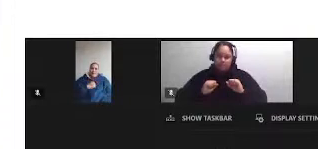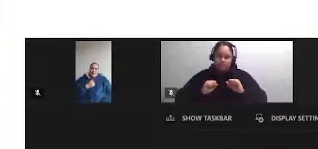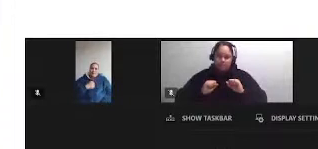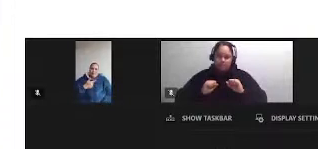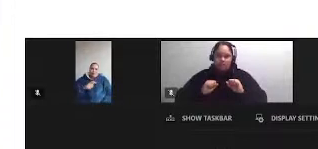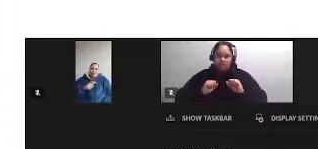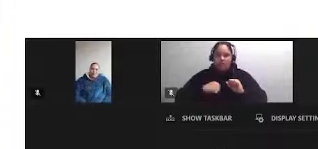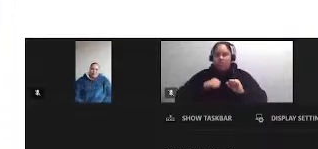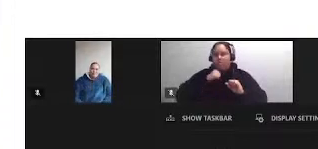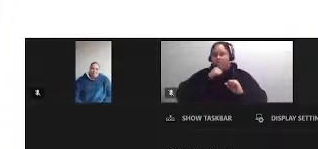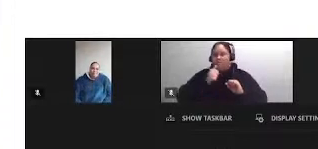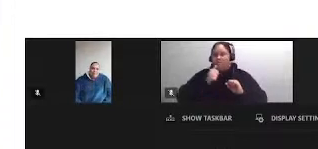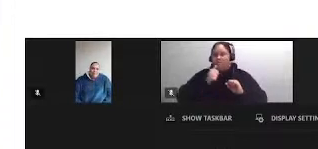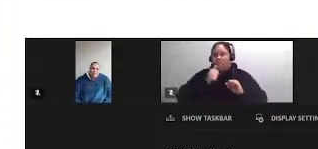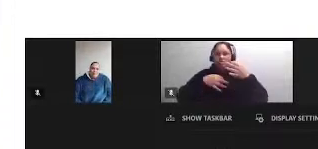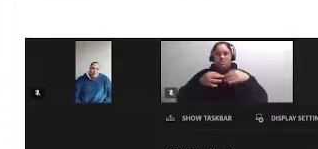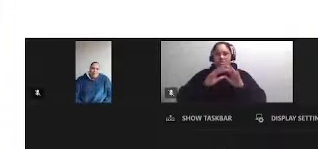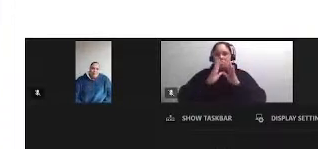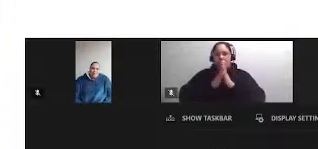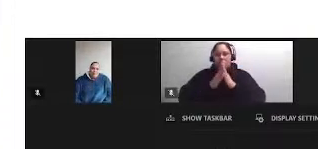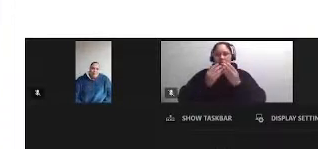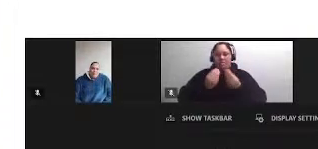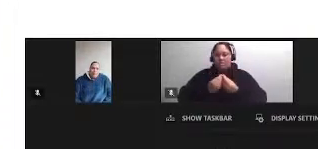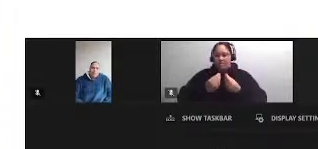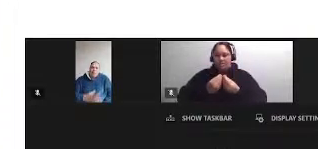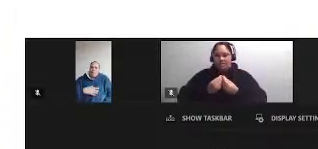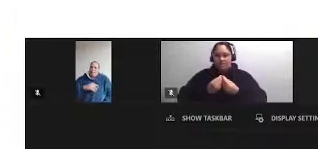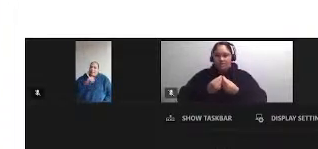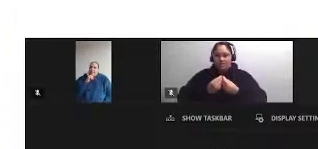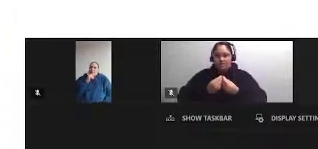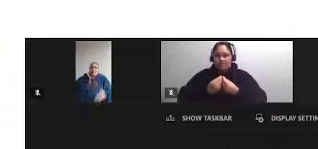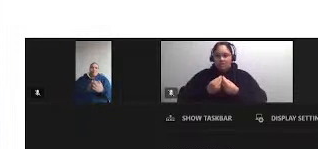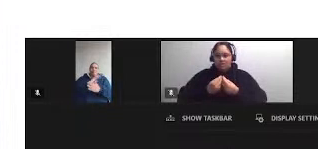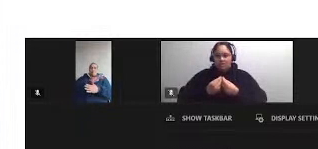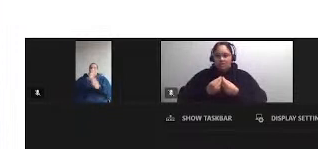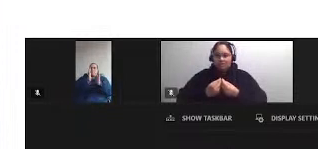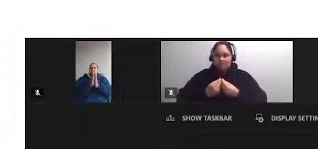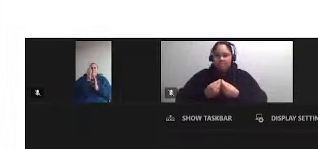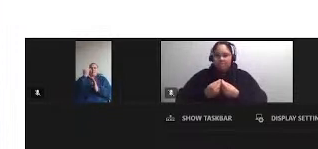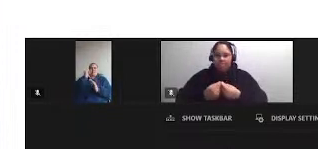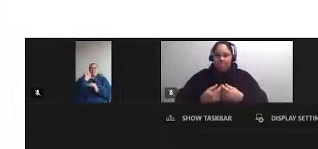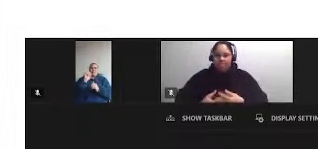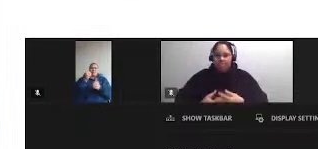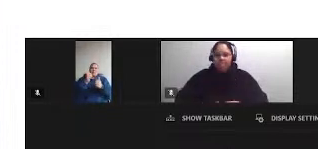I'm not going to go through all of the aspects of the accounting officer's